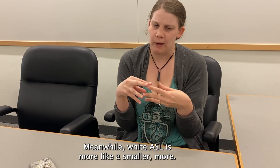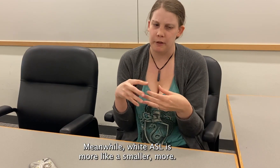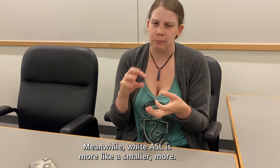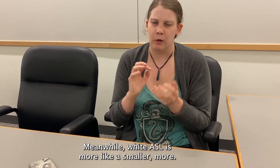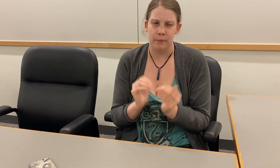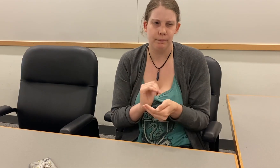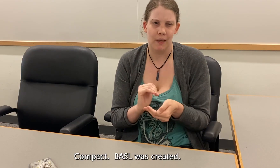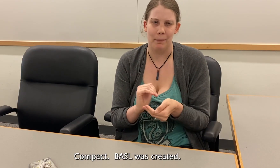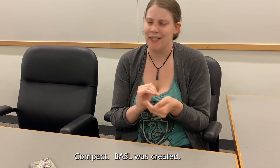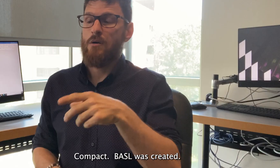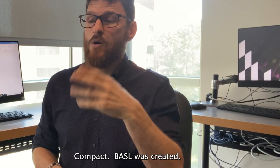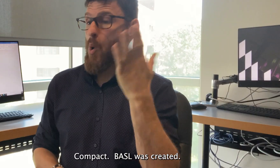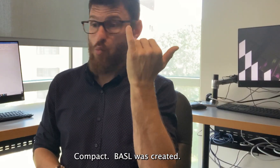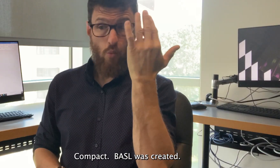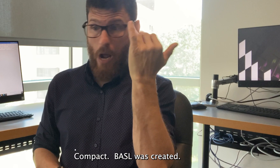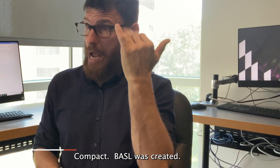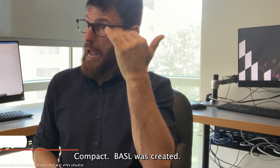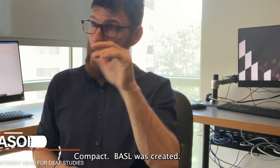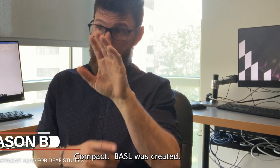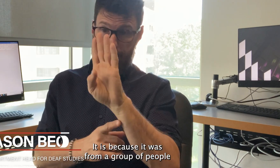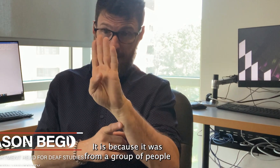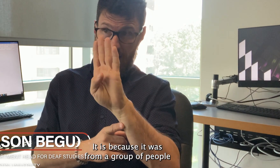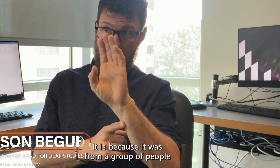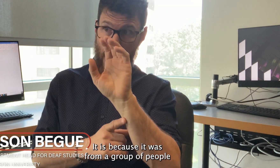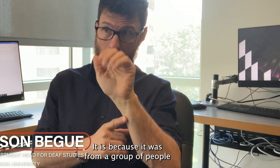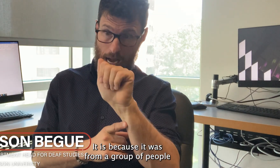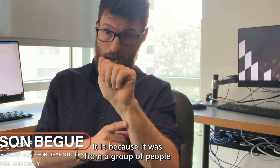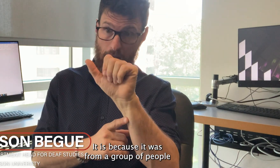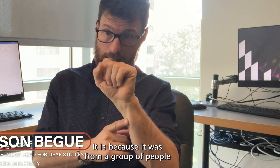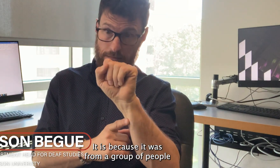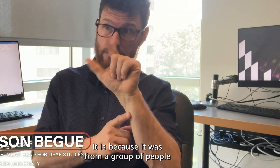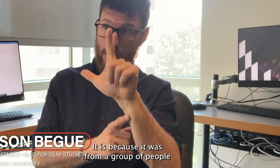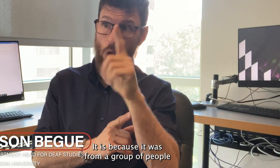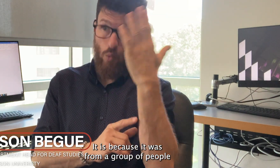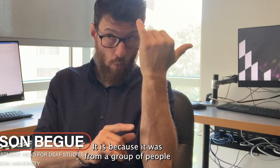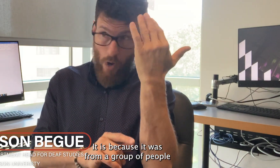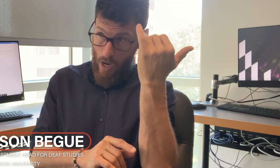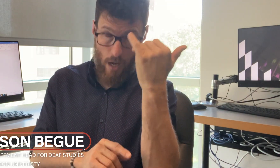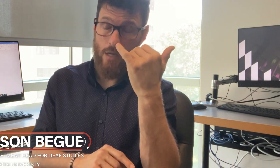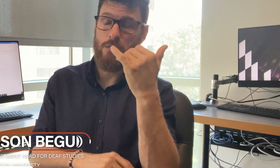smaller, more compact. The ASL was created. It is because it was from a group of people,